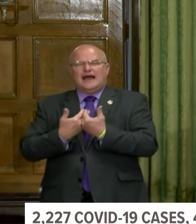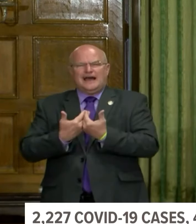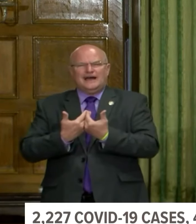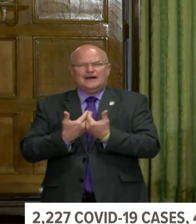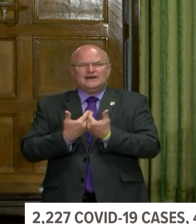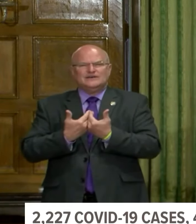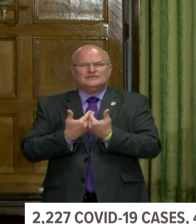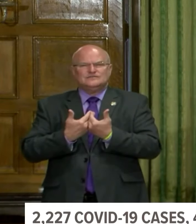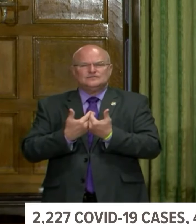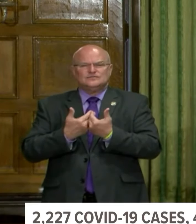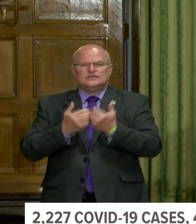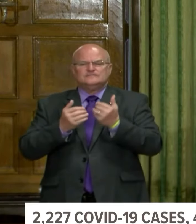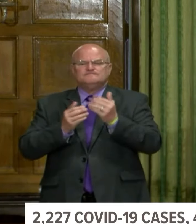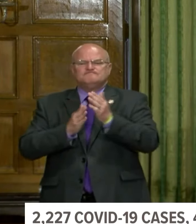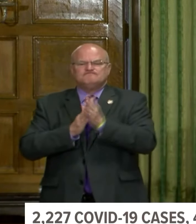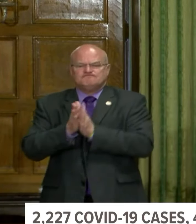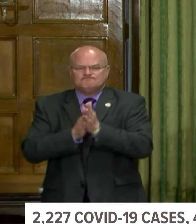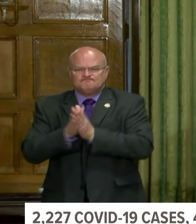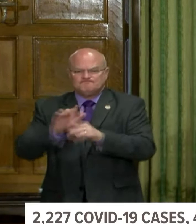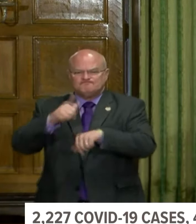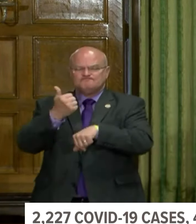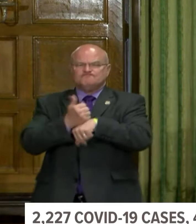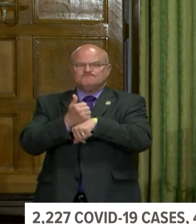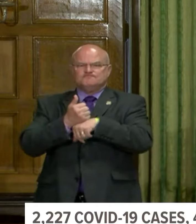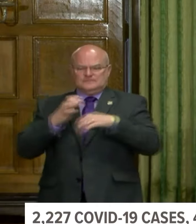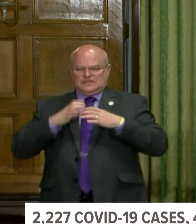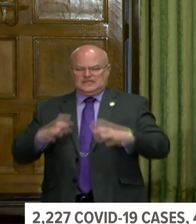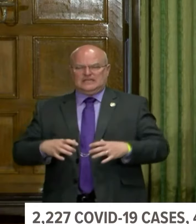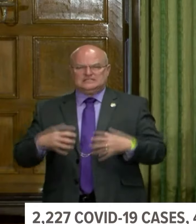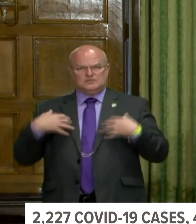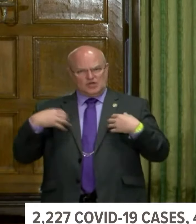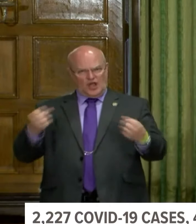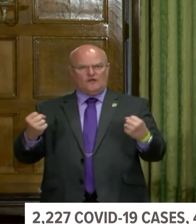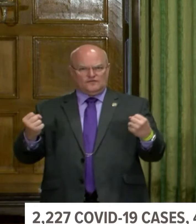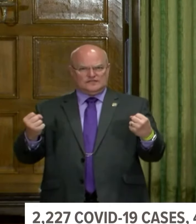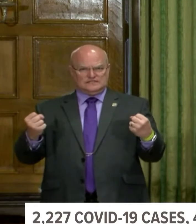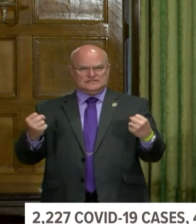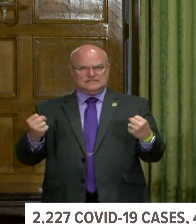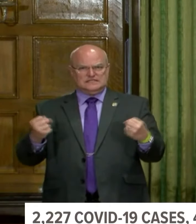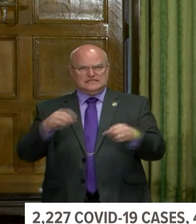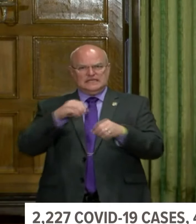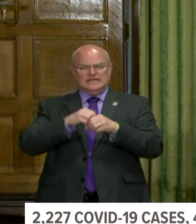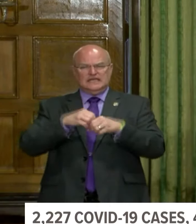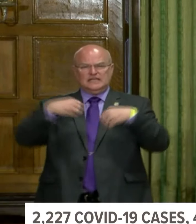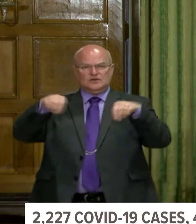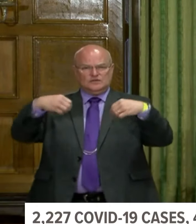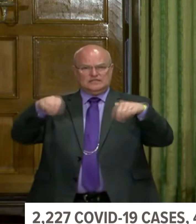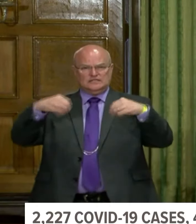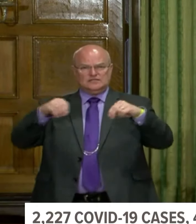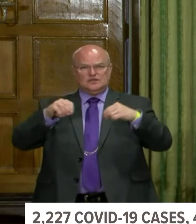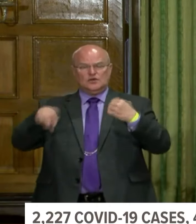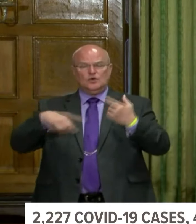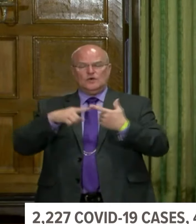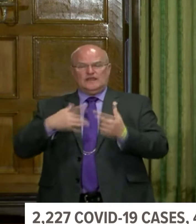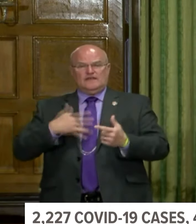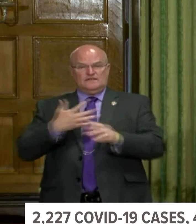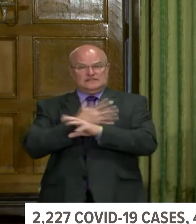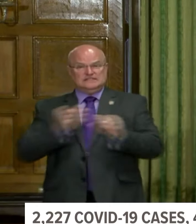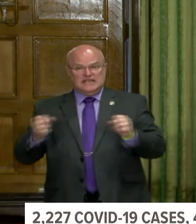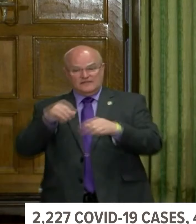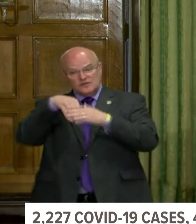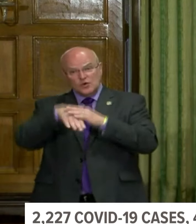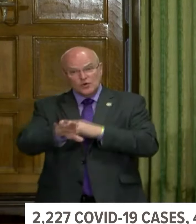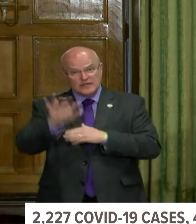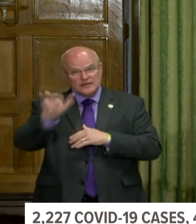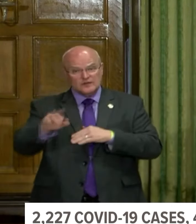you reinvigorate and build customer confidence in our retail shops so they feel safe in going